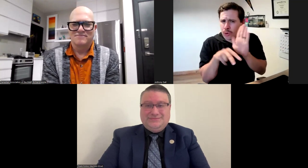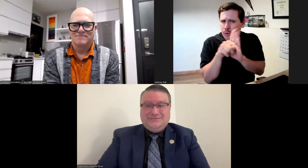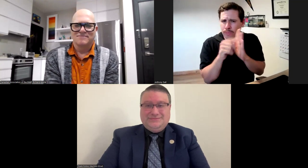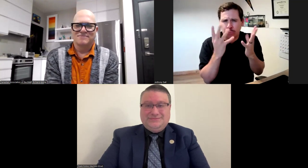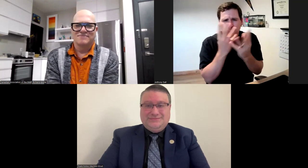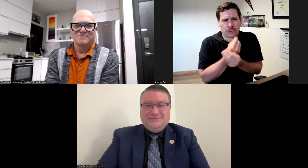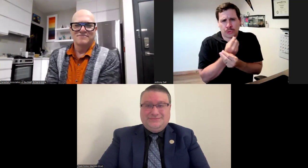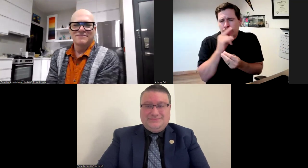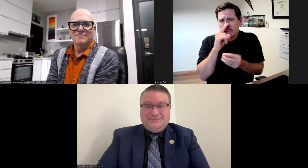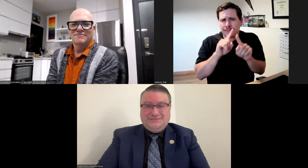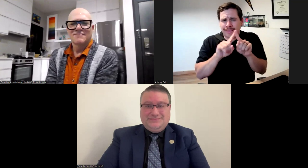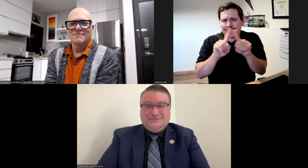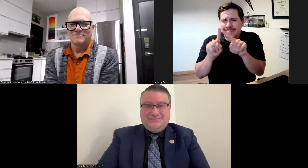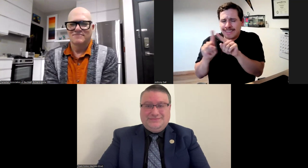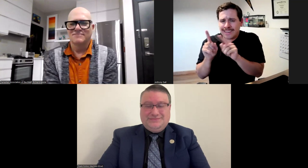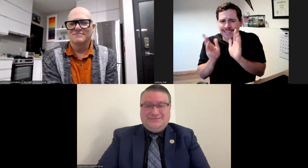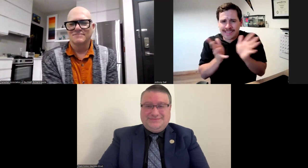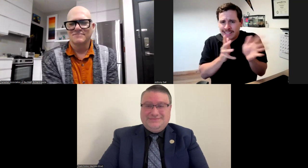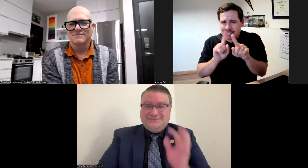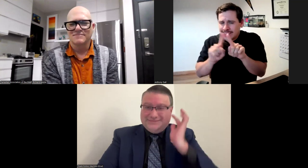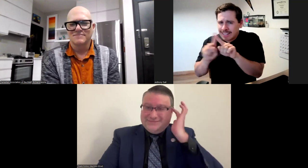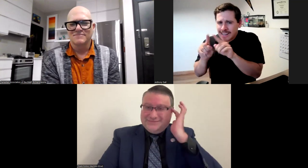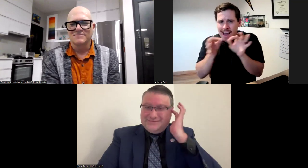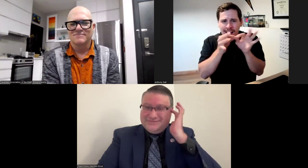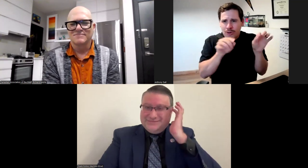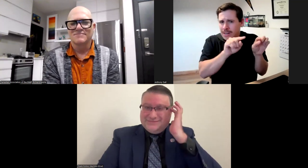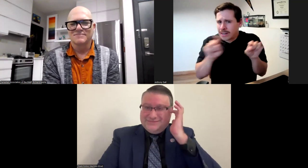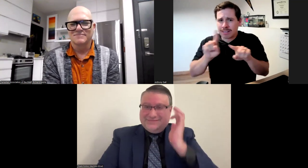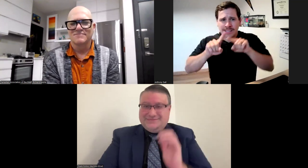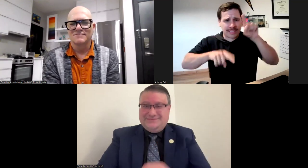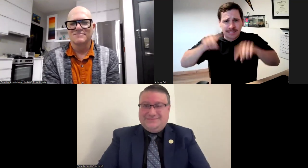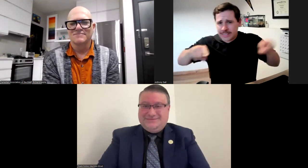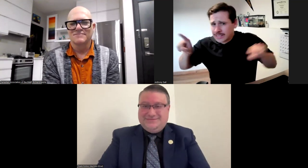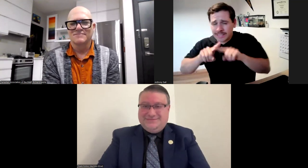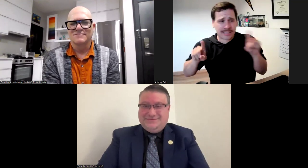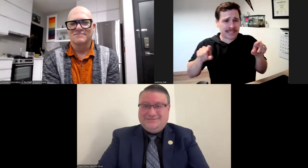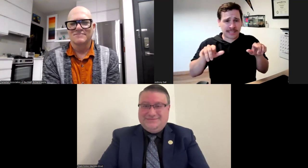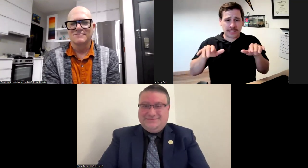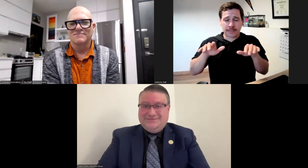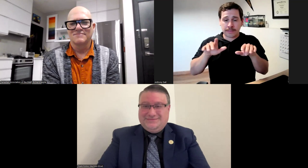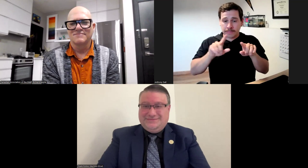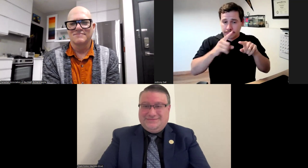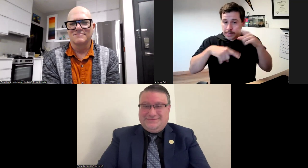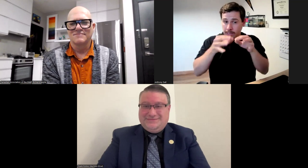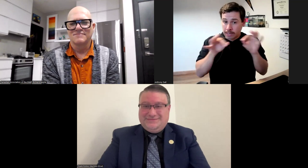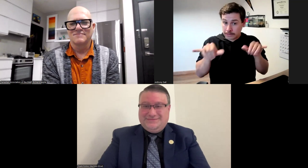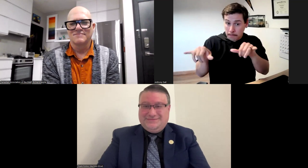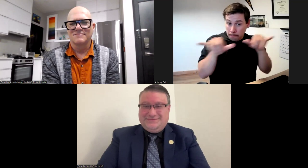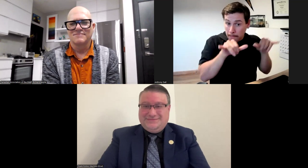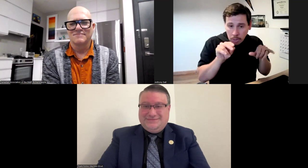CAD, ASC is to have that access to language. Bringing in those videos from Shauna Joint, just amazing